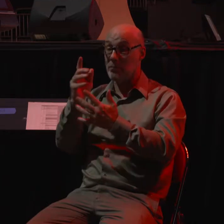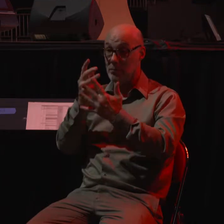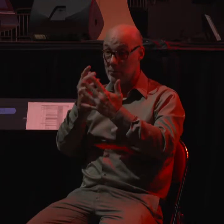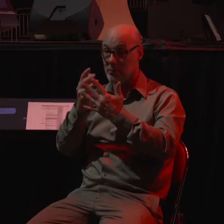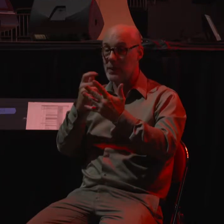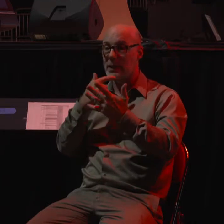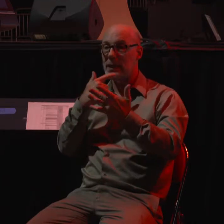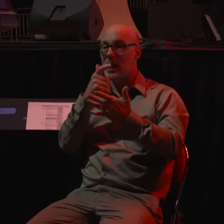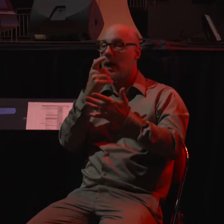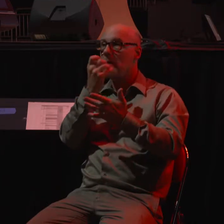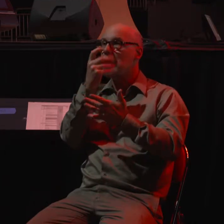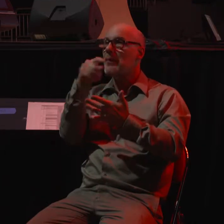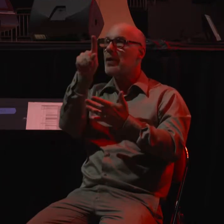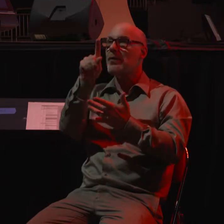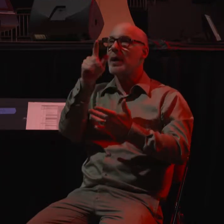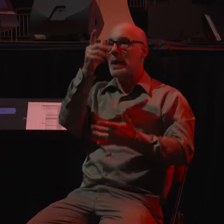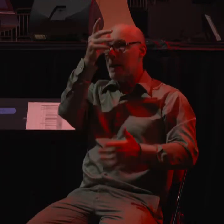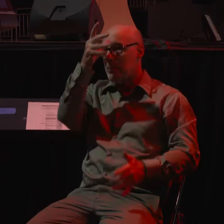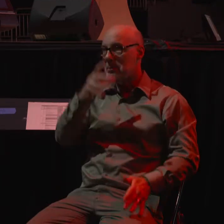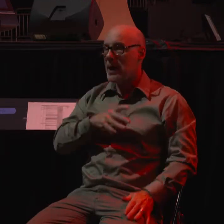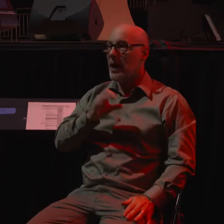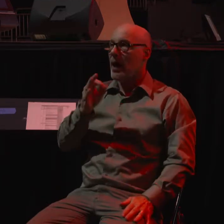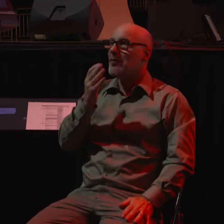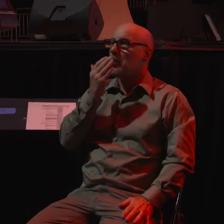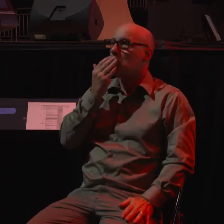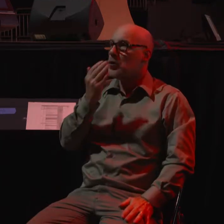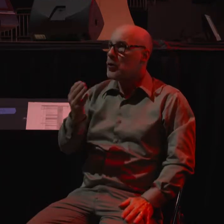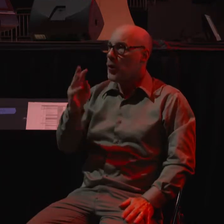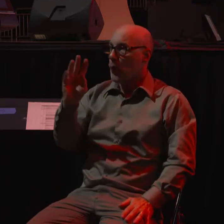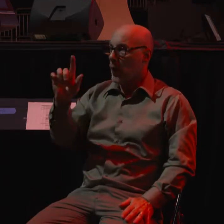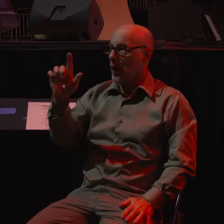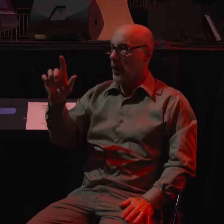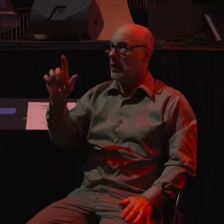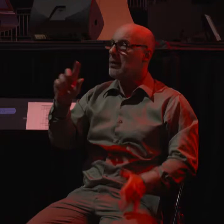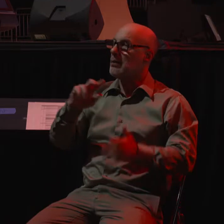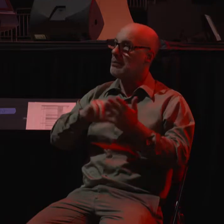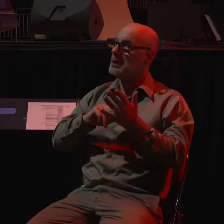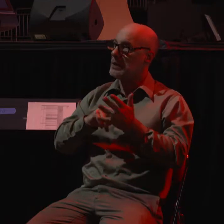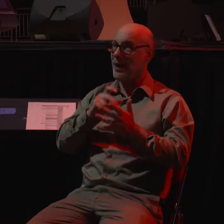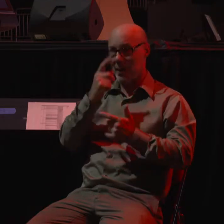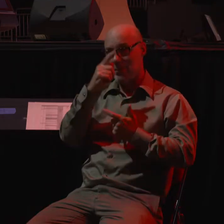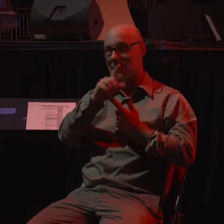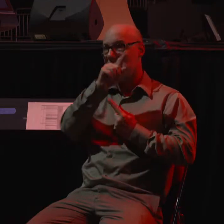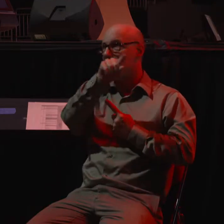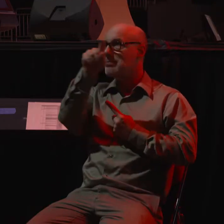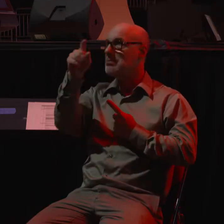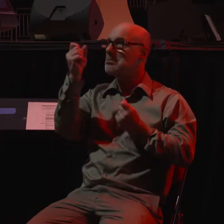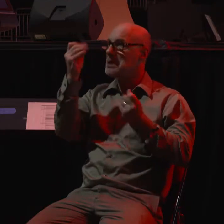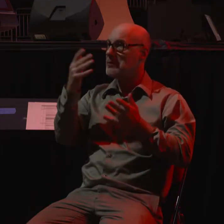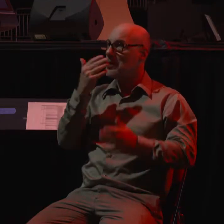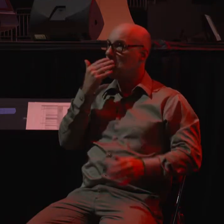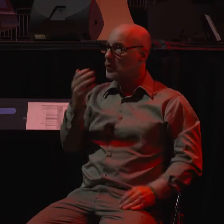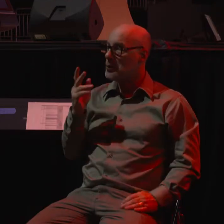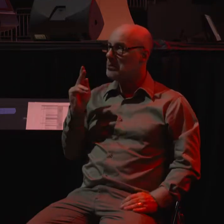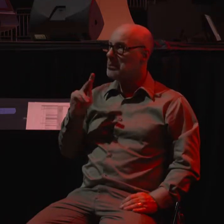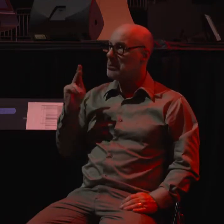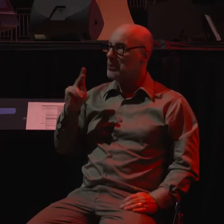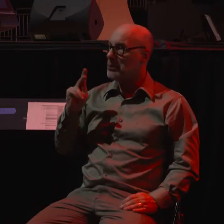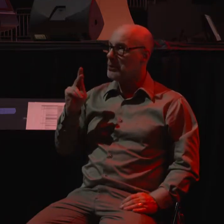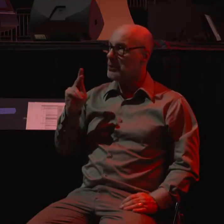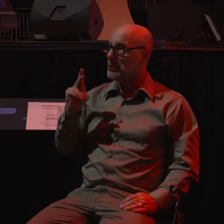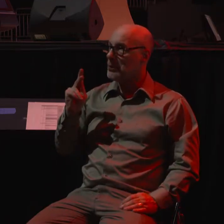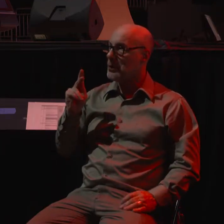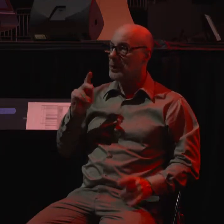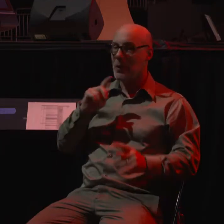goodwill. Right. Okay, and the very reason why he would take the time to write a letter to answer his